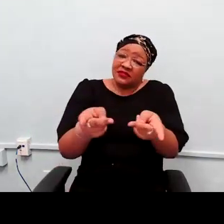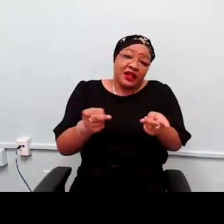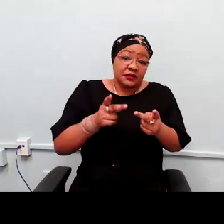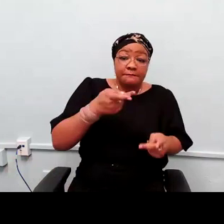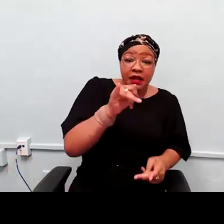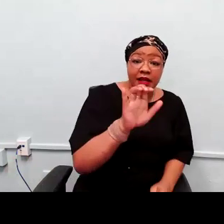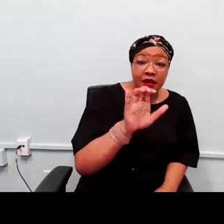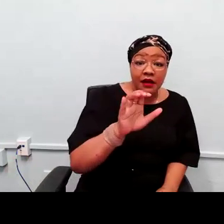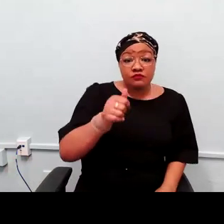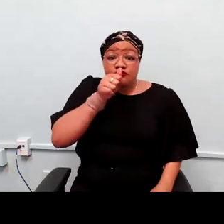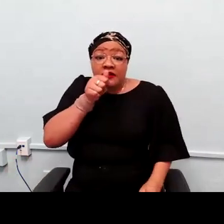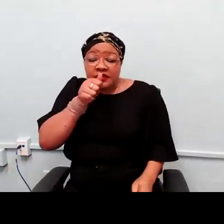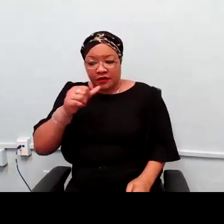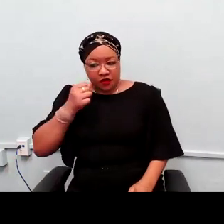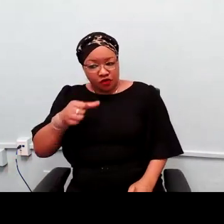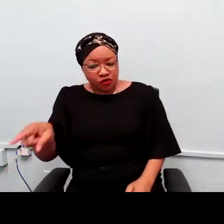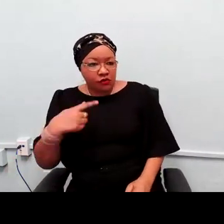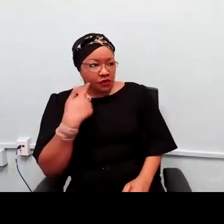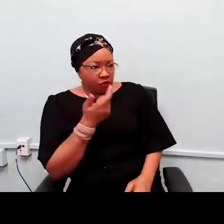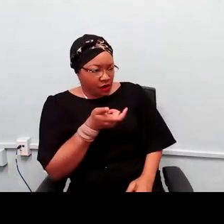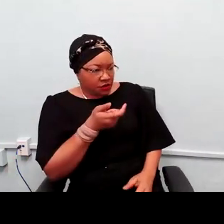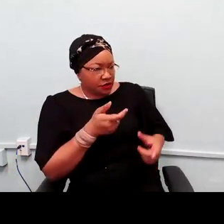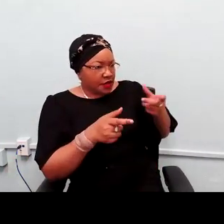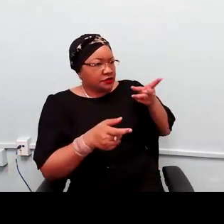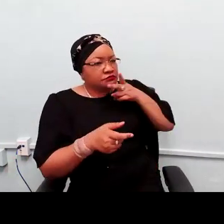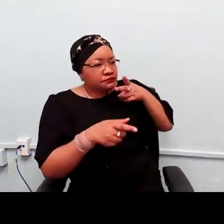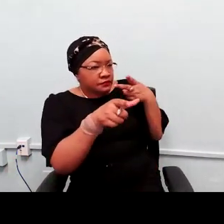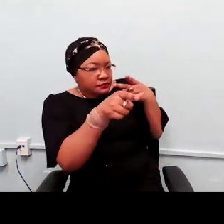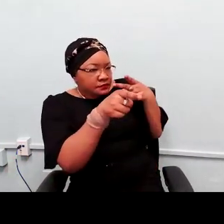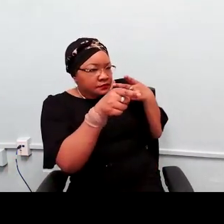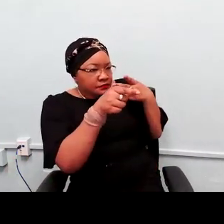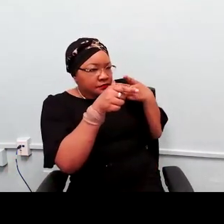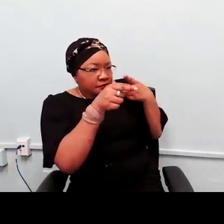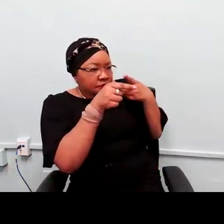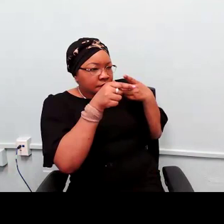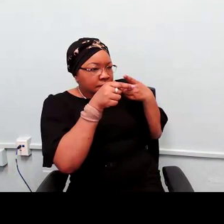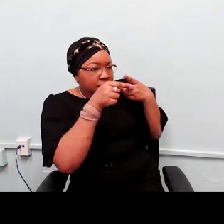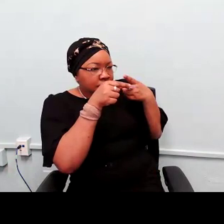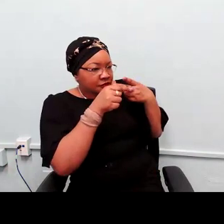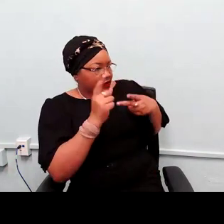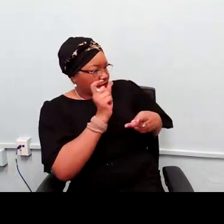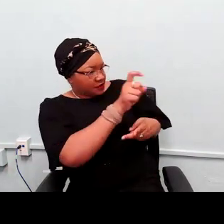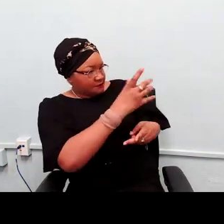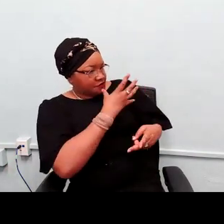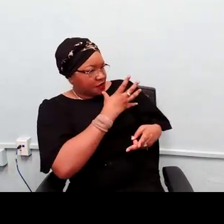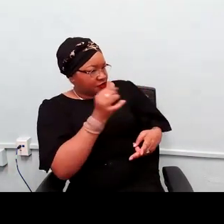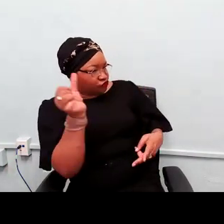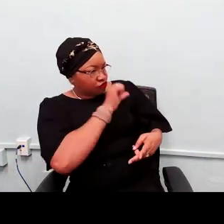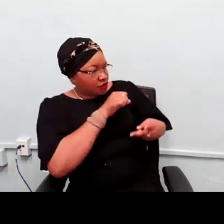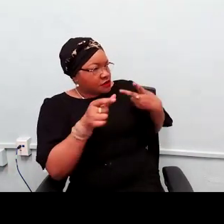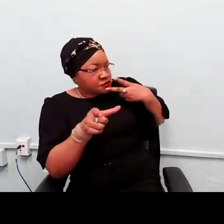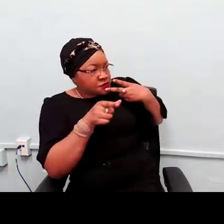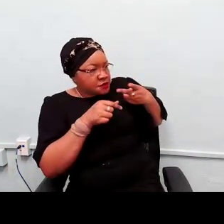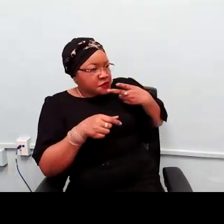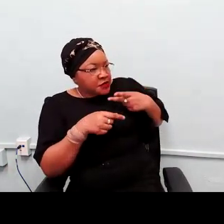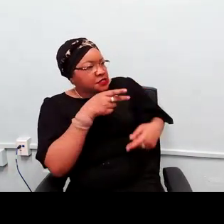girl watches the cigarette burn low, dangling from her mom's drunken hand, ready